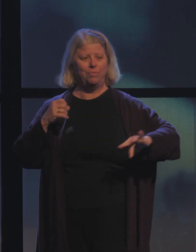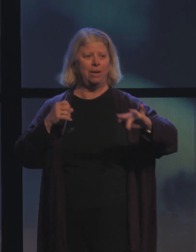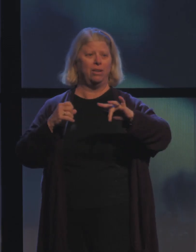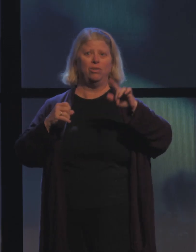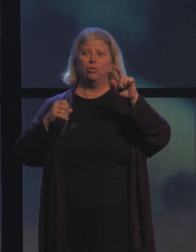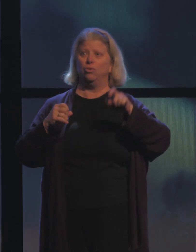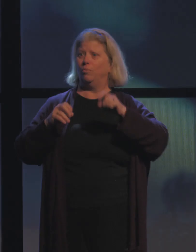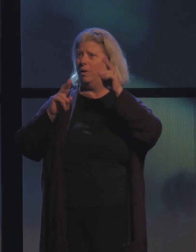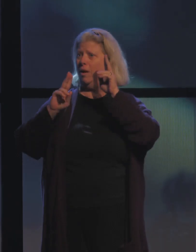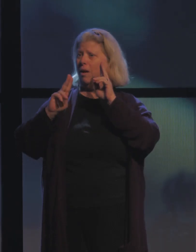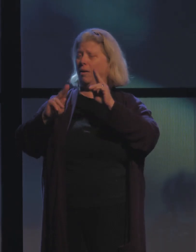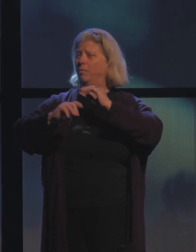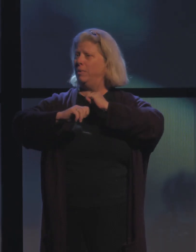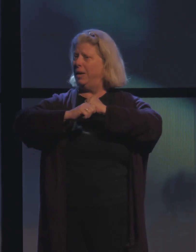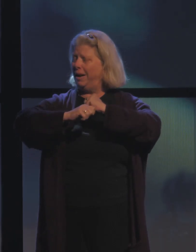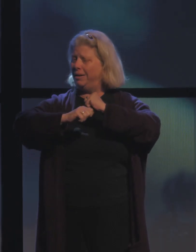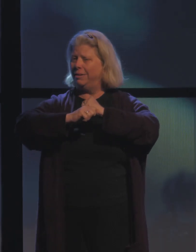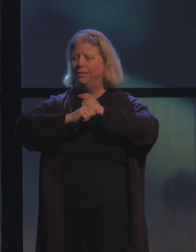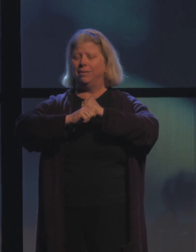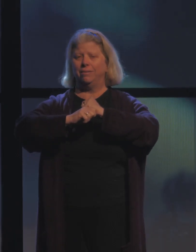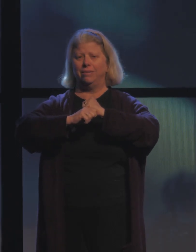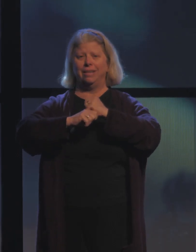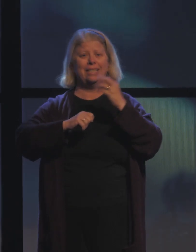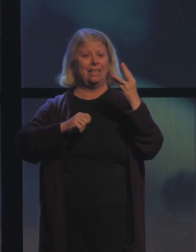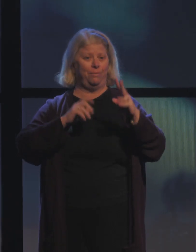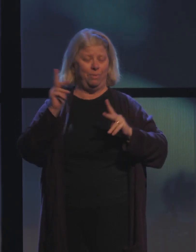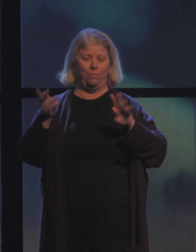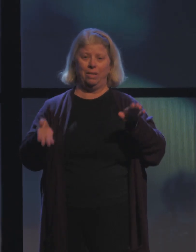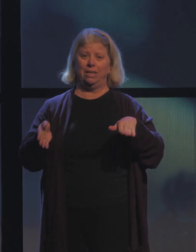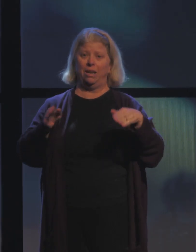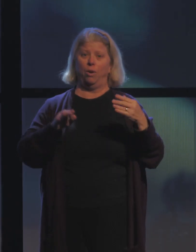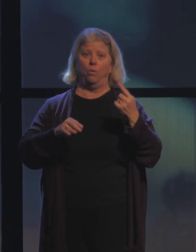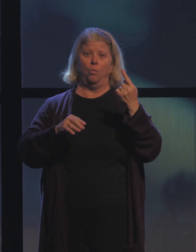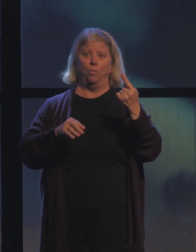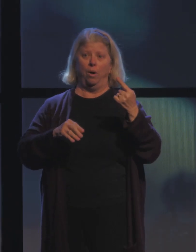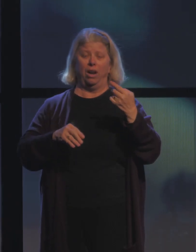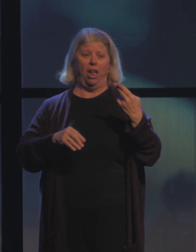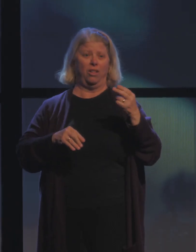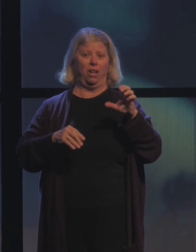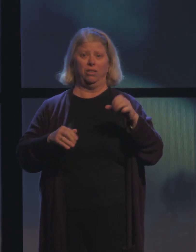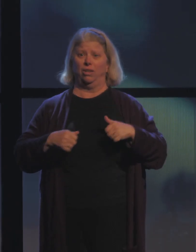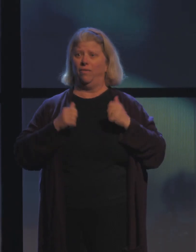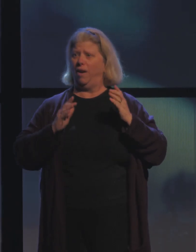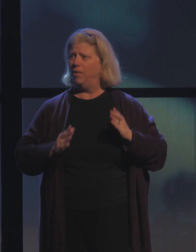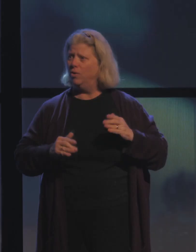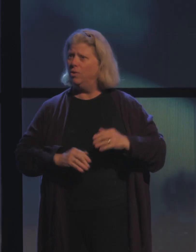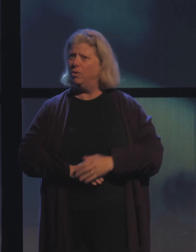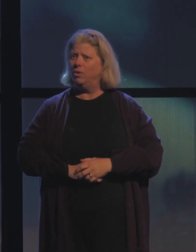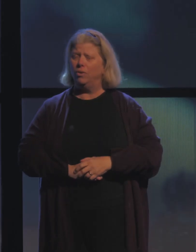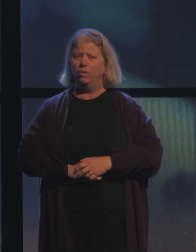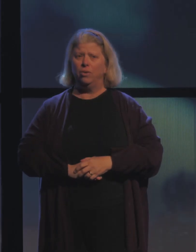should have been honored and protected. 16 people were died, one of which was a Holocaust survivor.